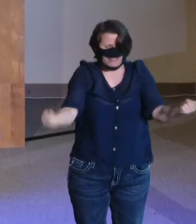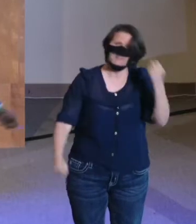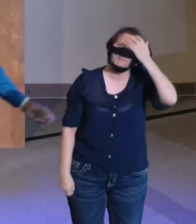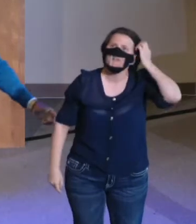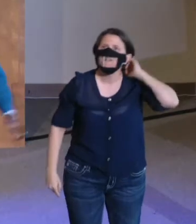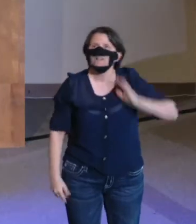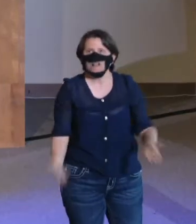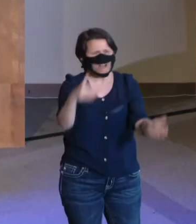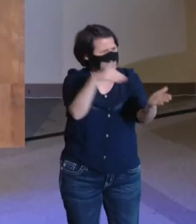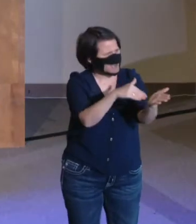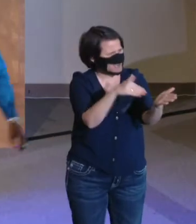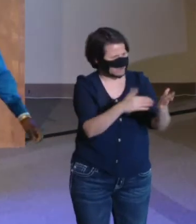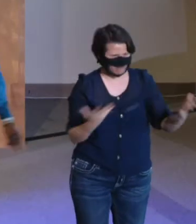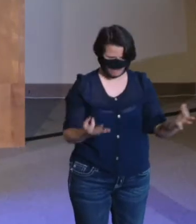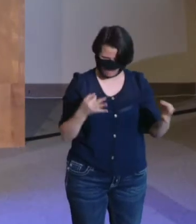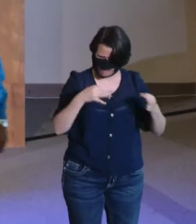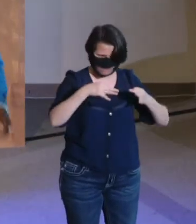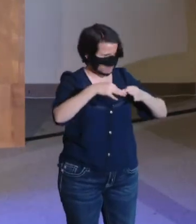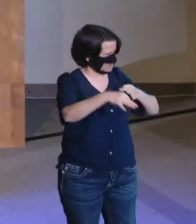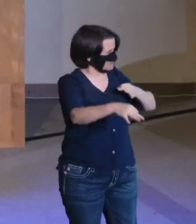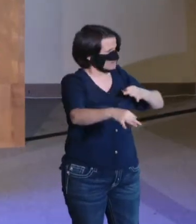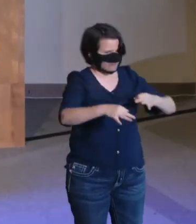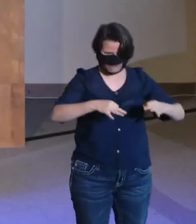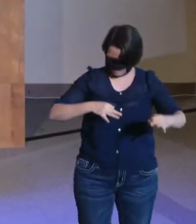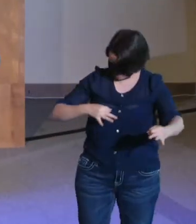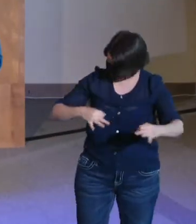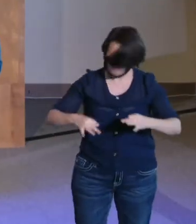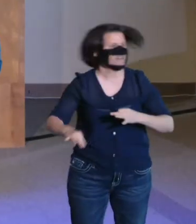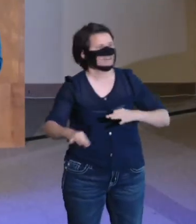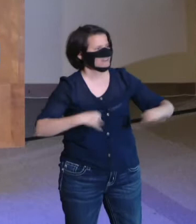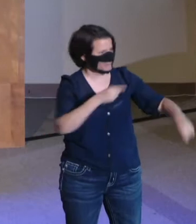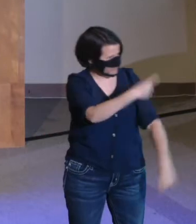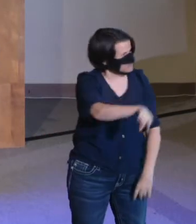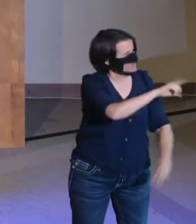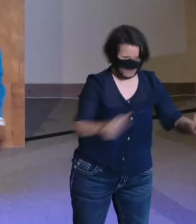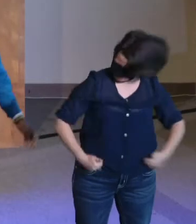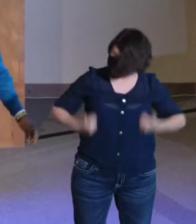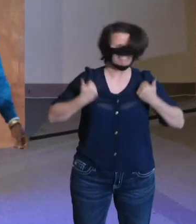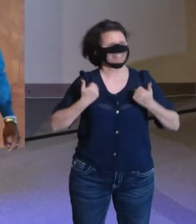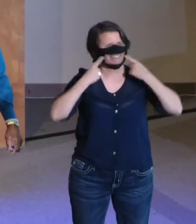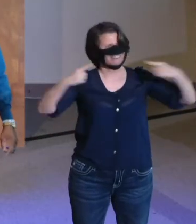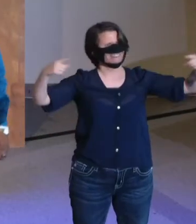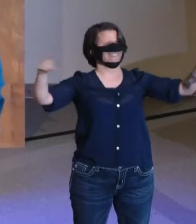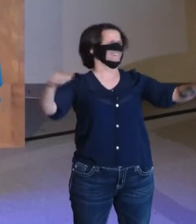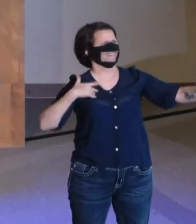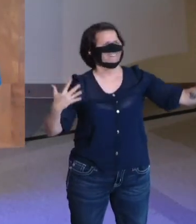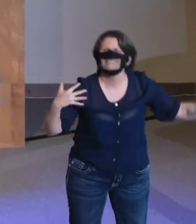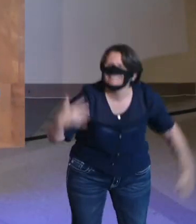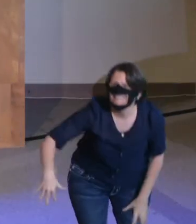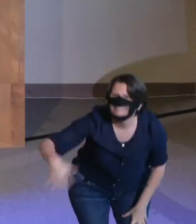the doctors can't explain it. Some way, somehow you made it. You never stop